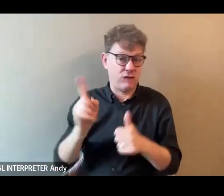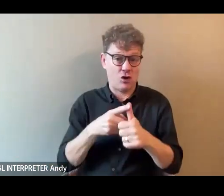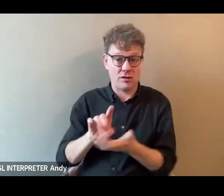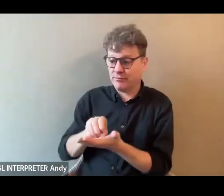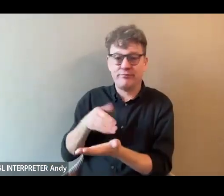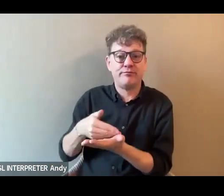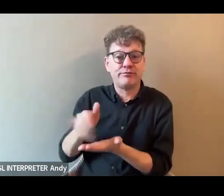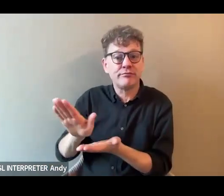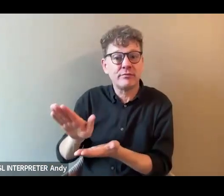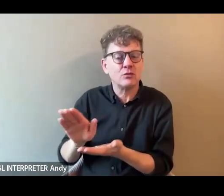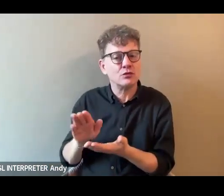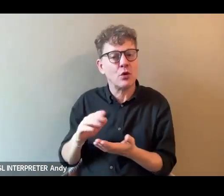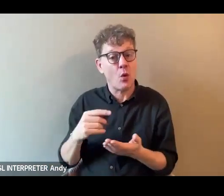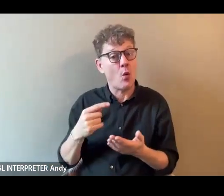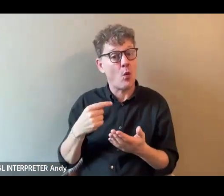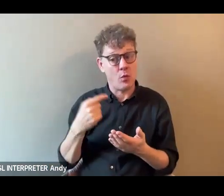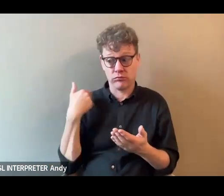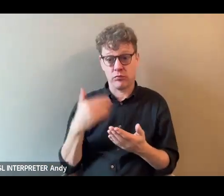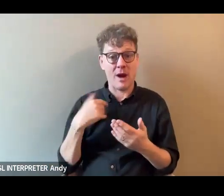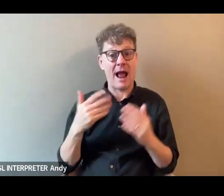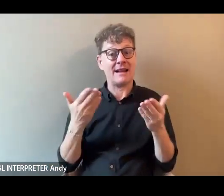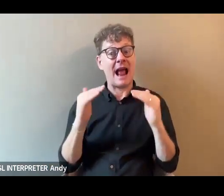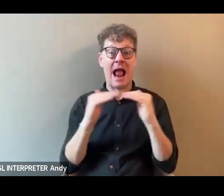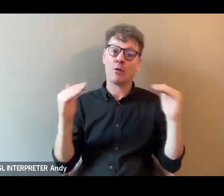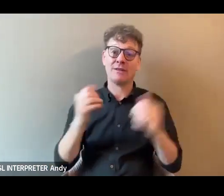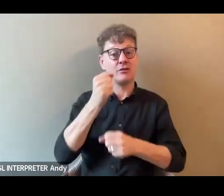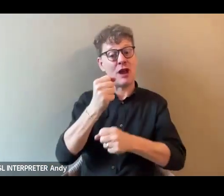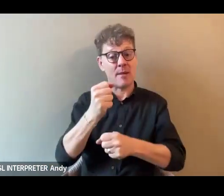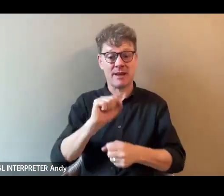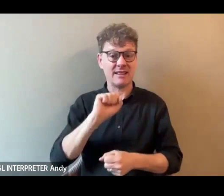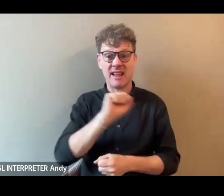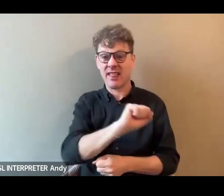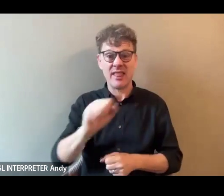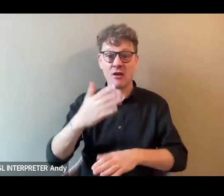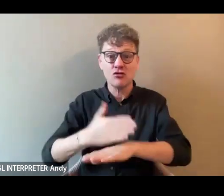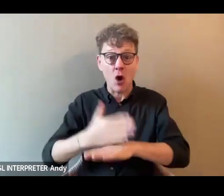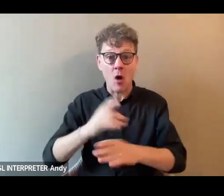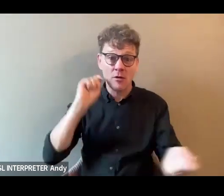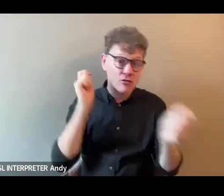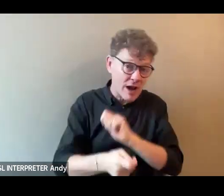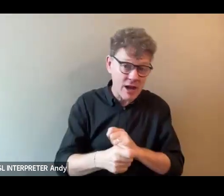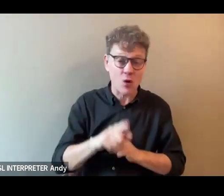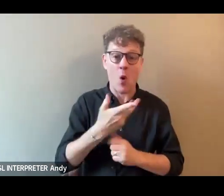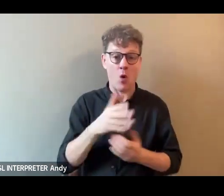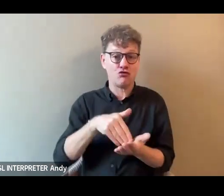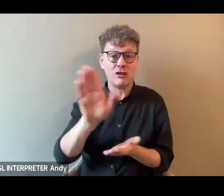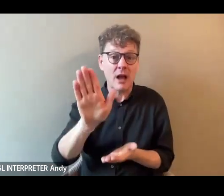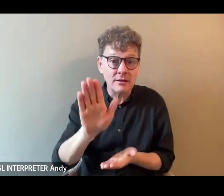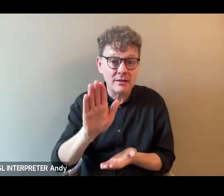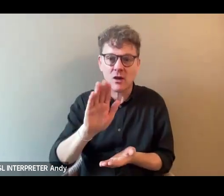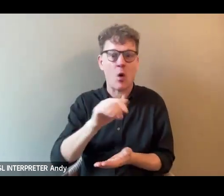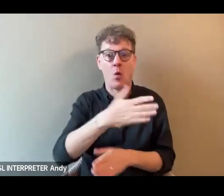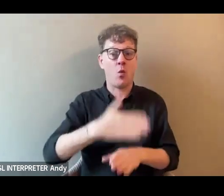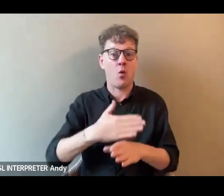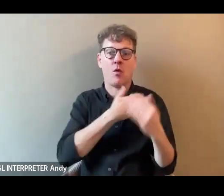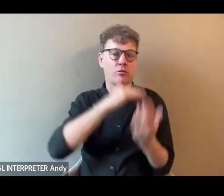so we had a number of equity champions whose job roles changed, for example, or they'd had redundancies, and so their workload had increased, and then the equity champion